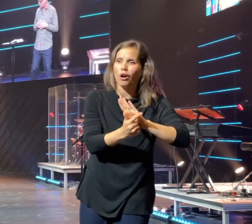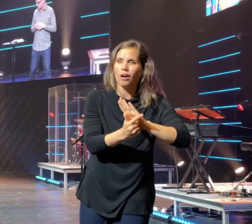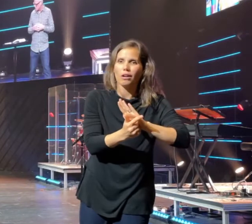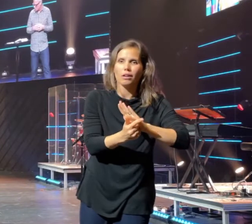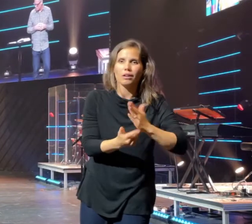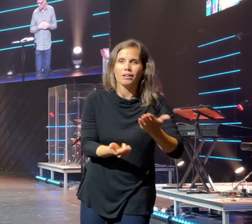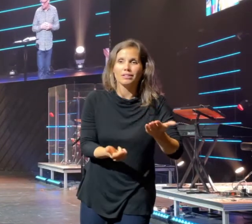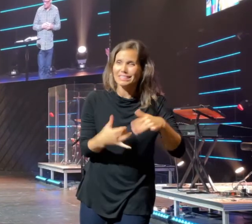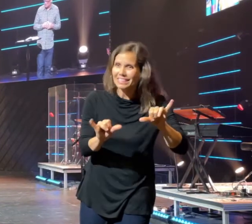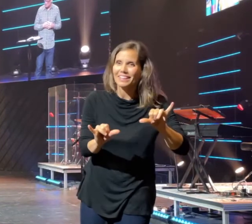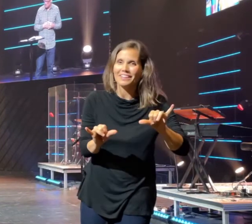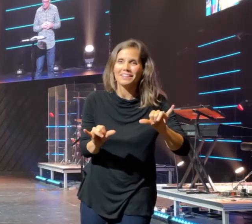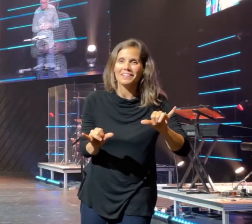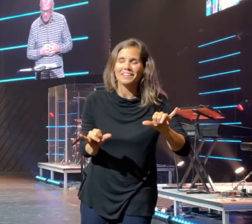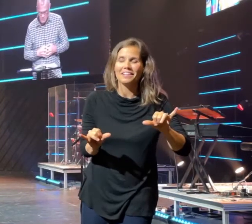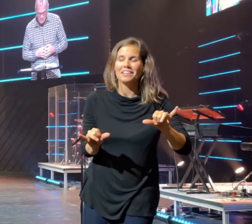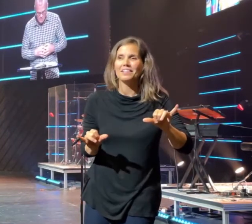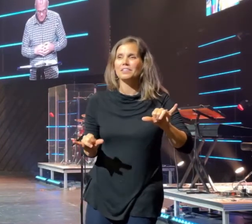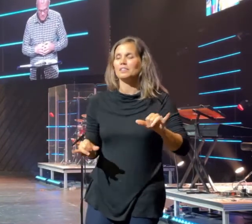Look at verse 34.